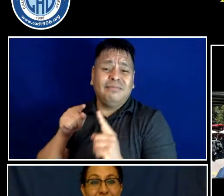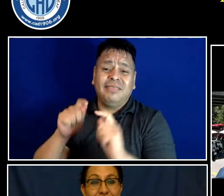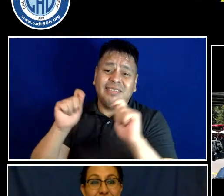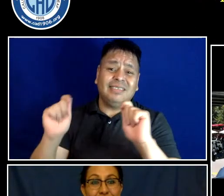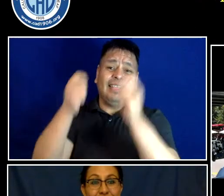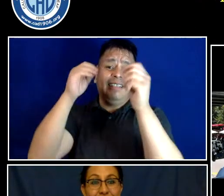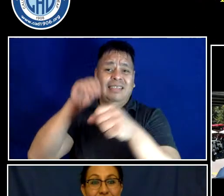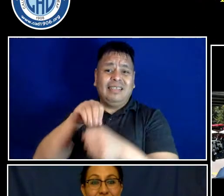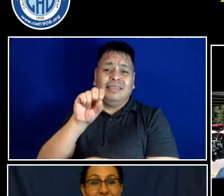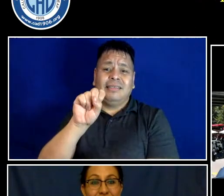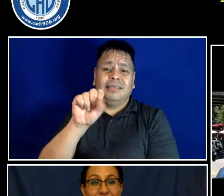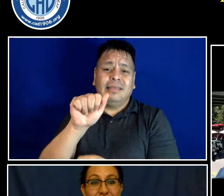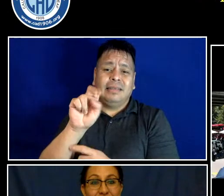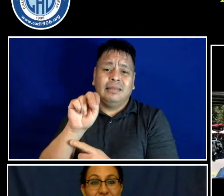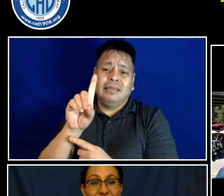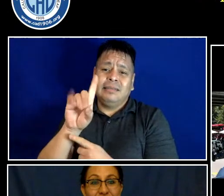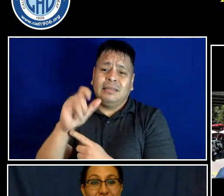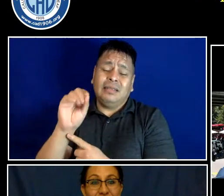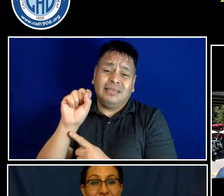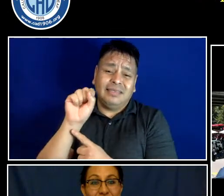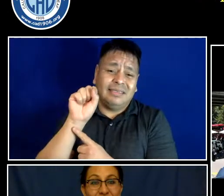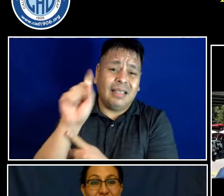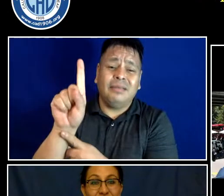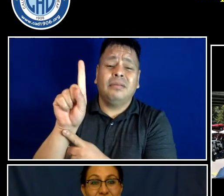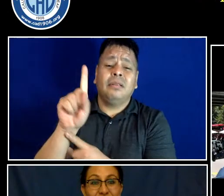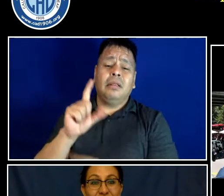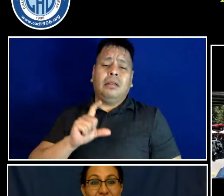have celebrations for all folks. For